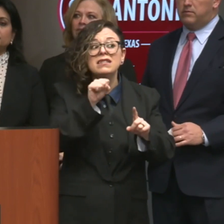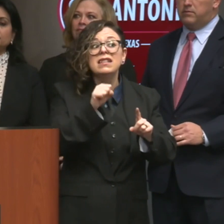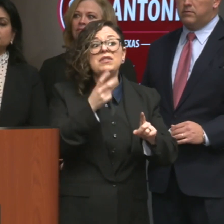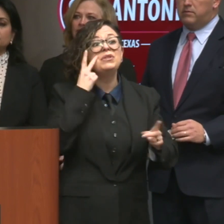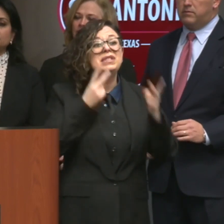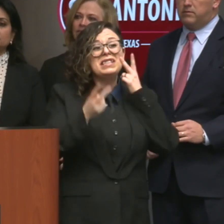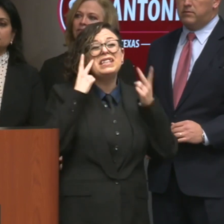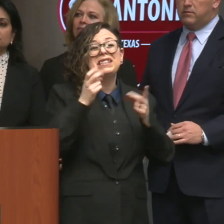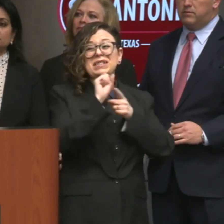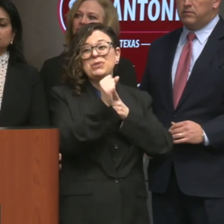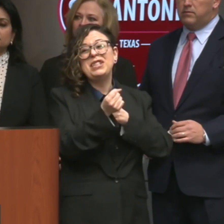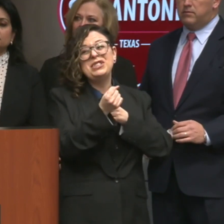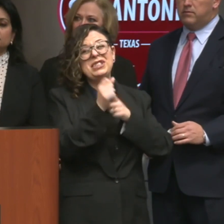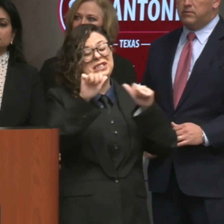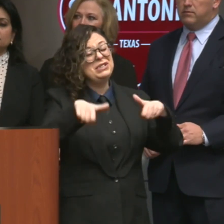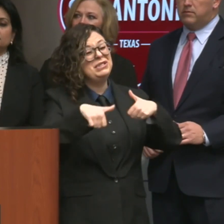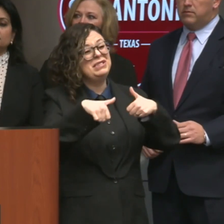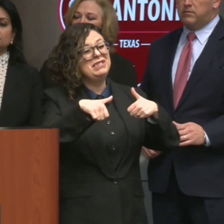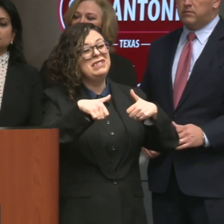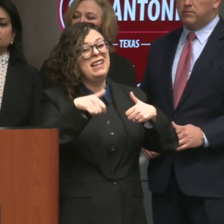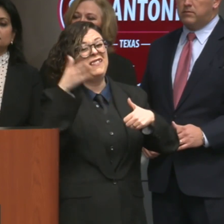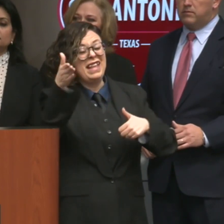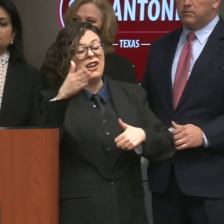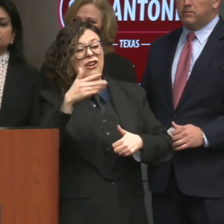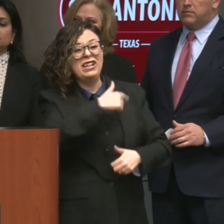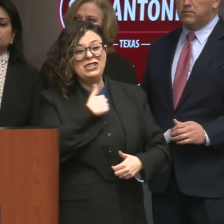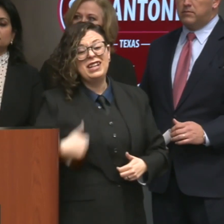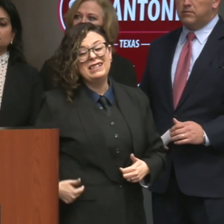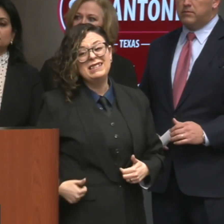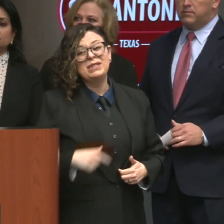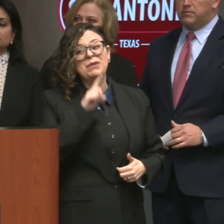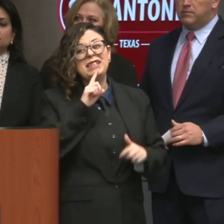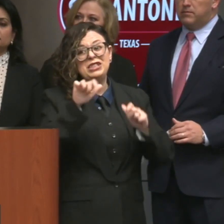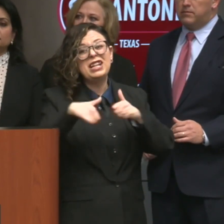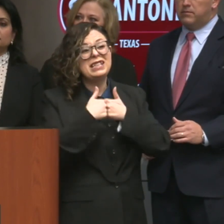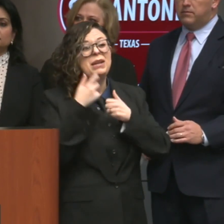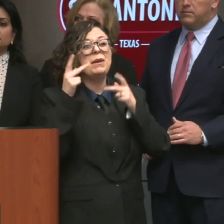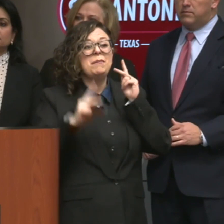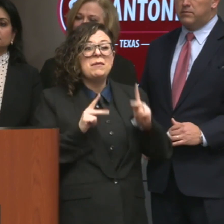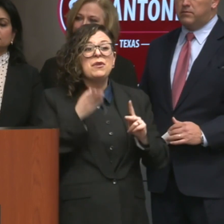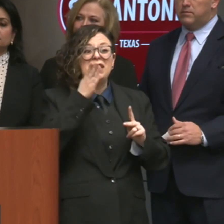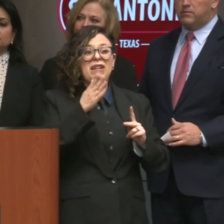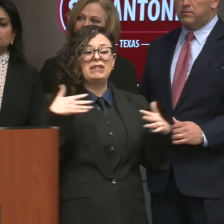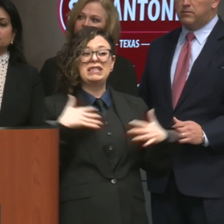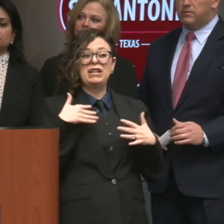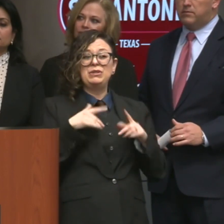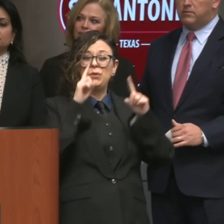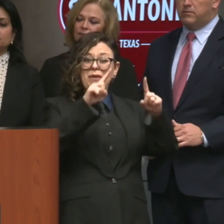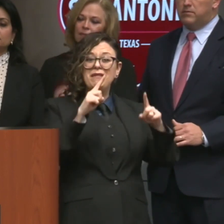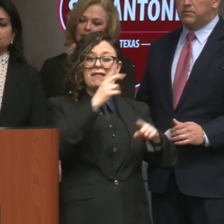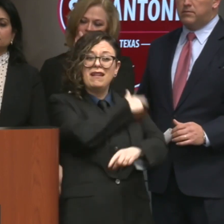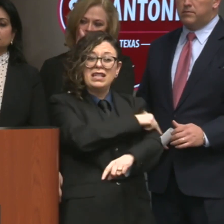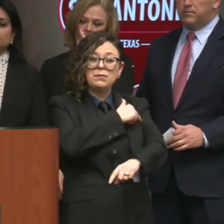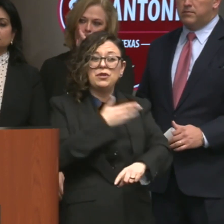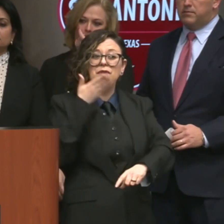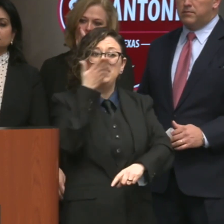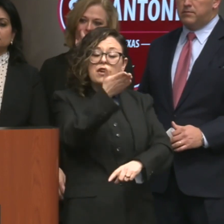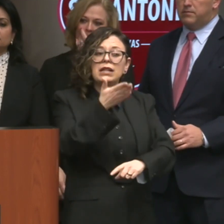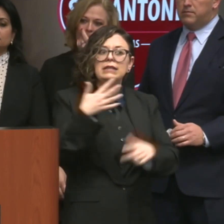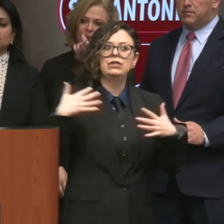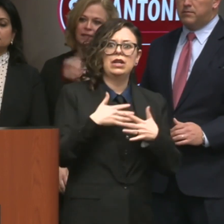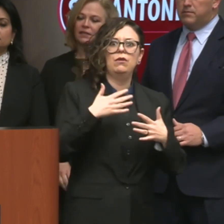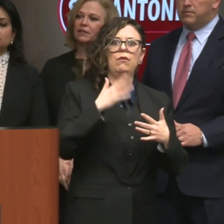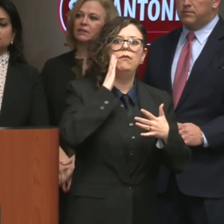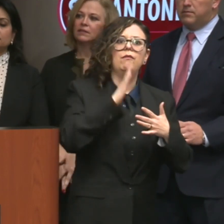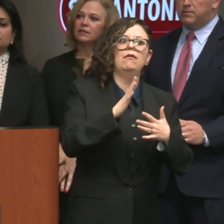it's challenging. I think a lot of people are avoiding going to hospitals there even when they need care because they're worried they could get coronavirus